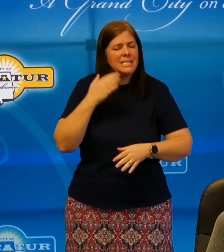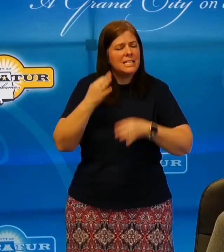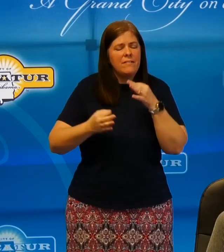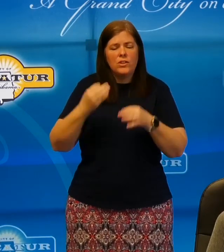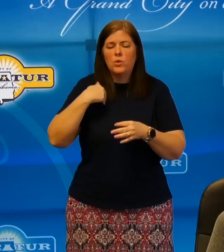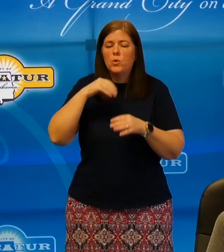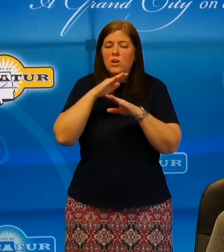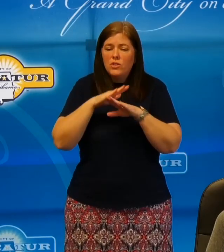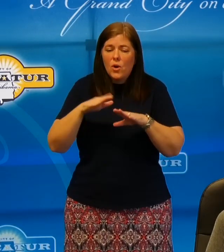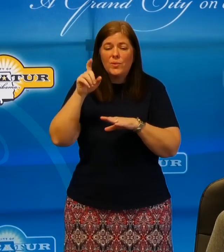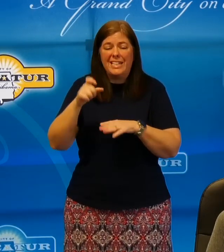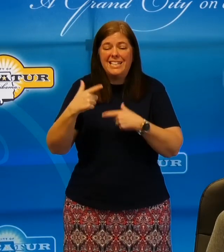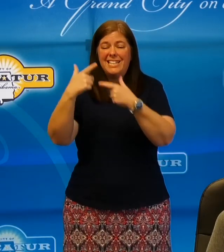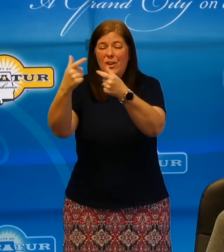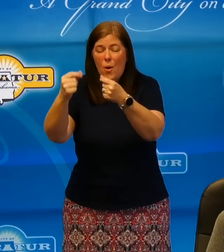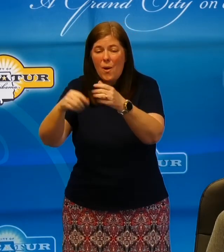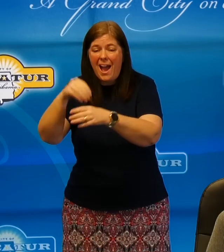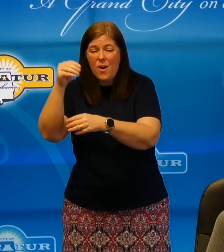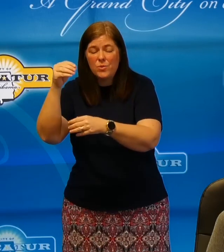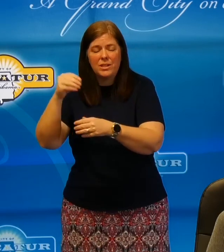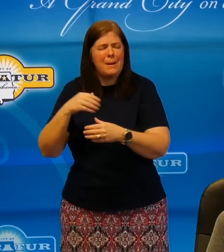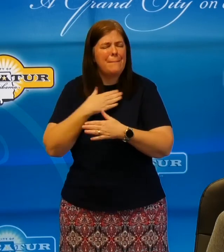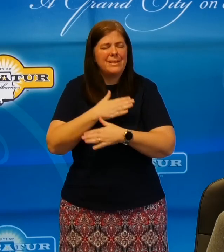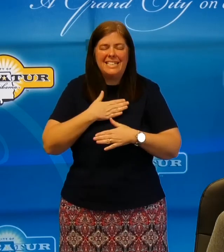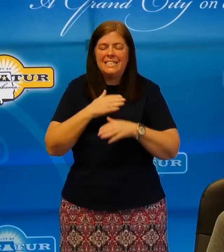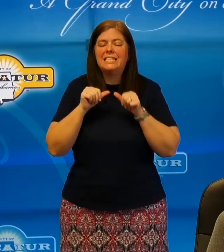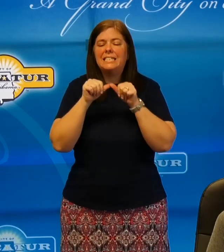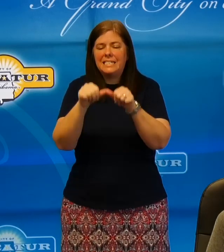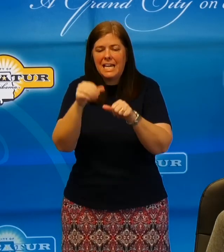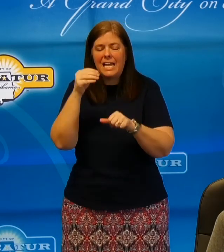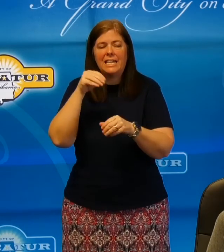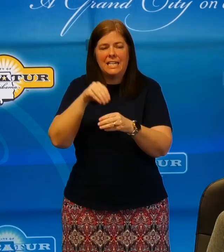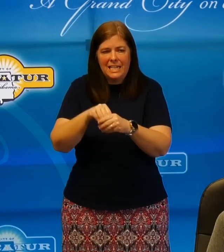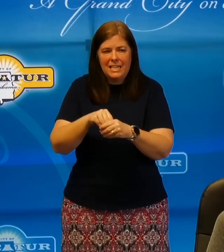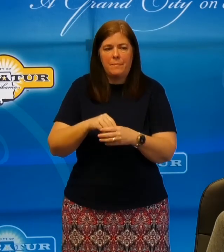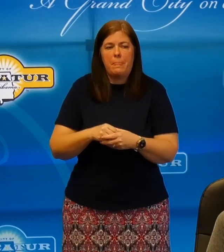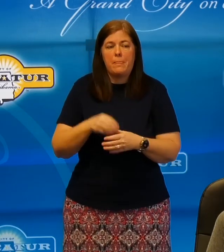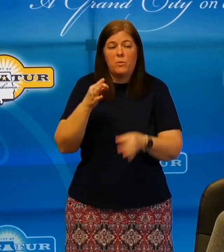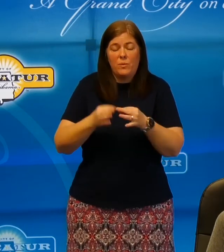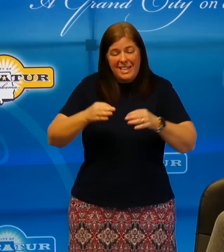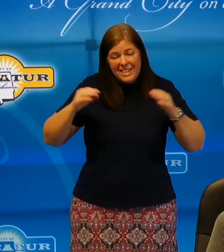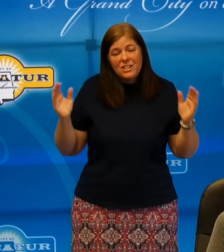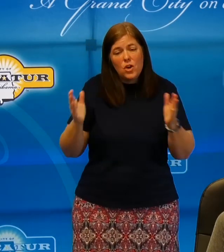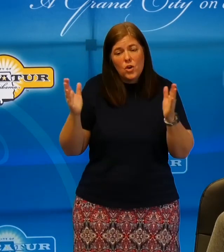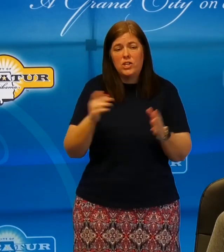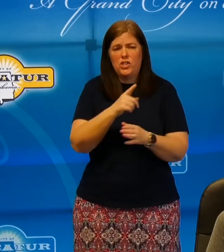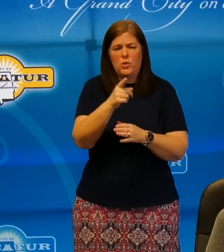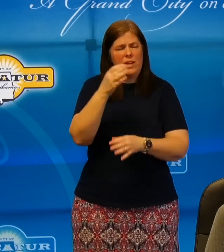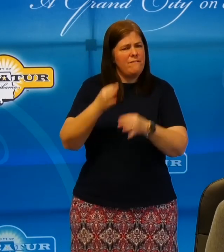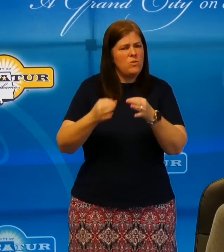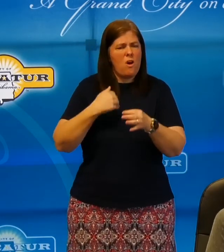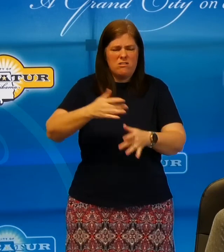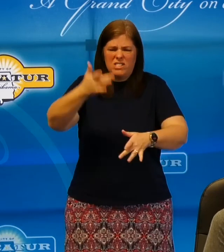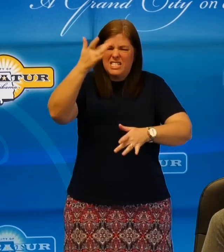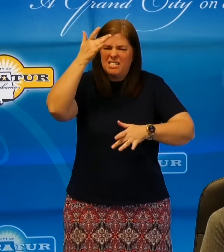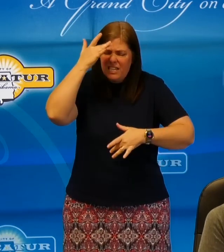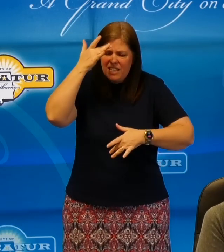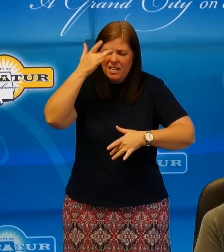go out, don't. But we do encourage you also that if you are sick and you